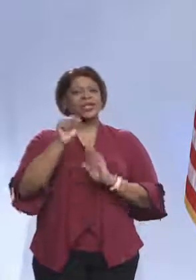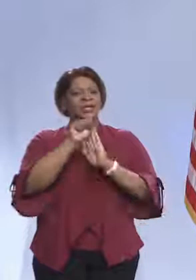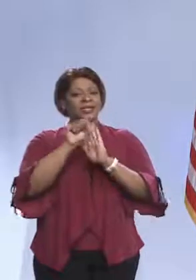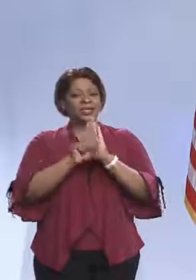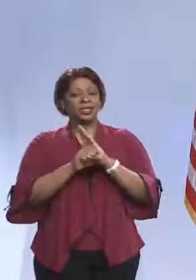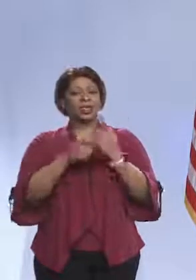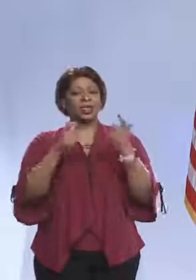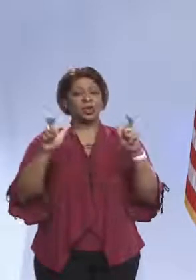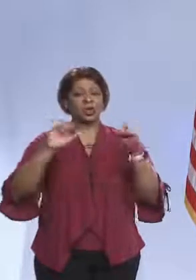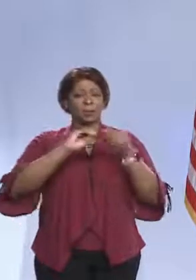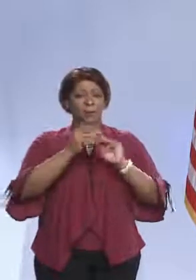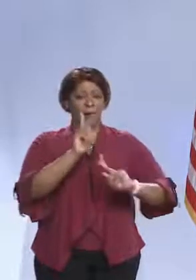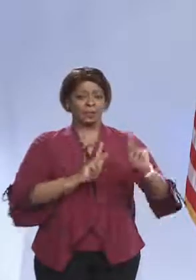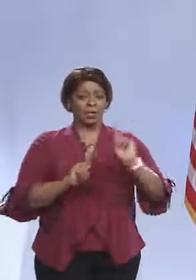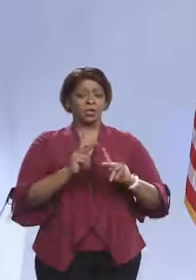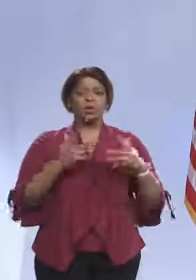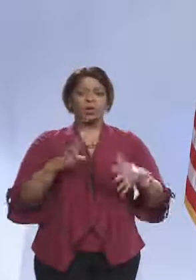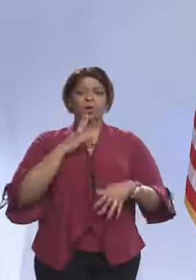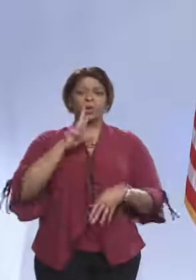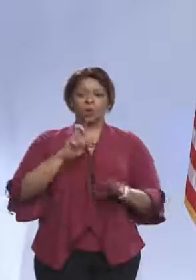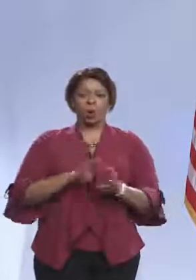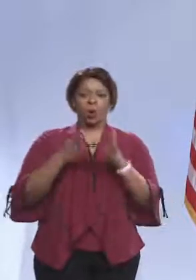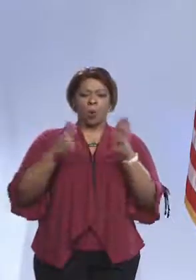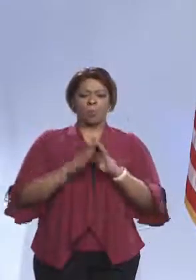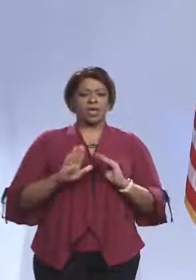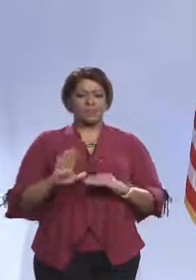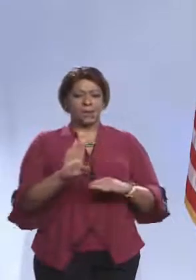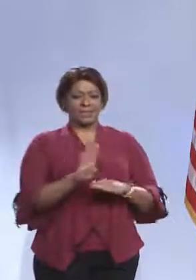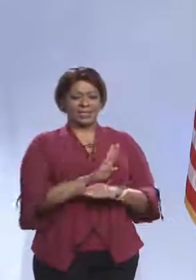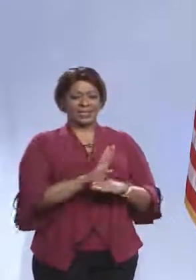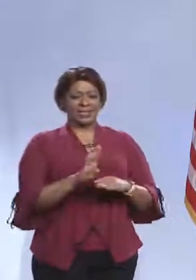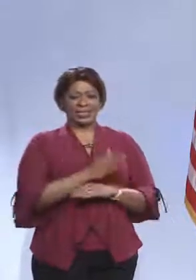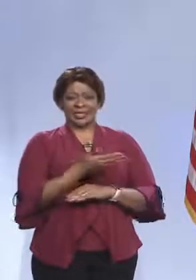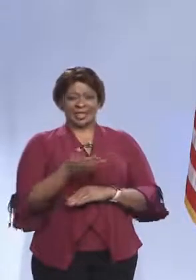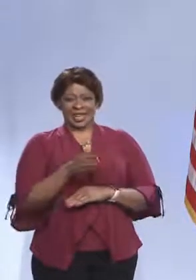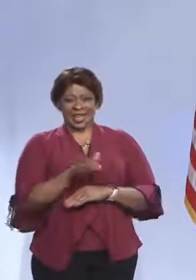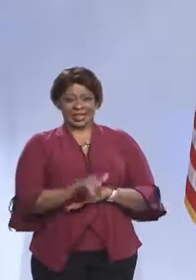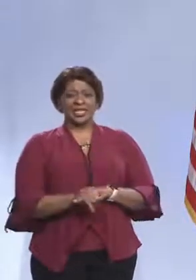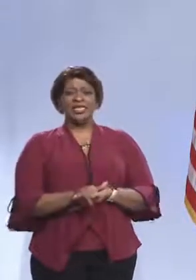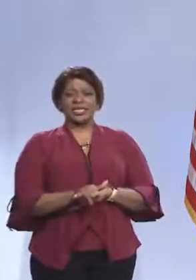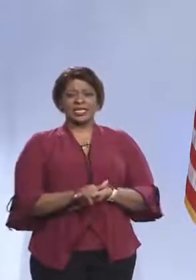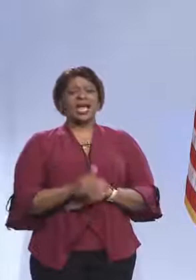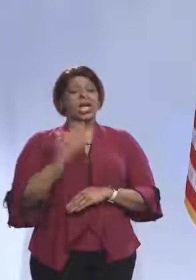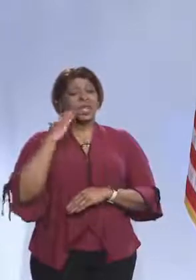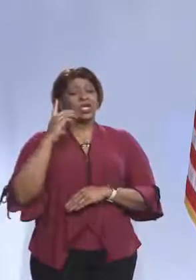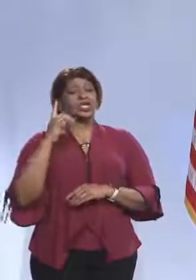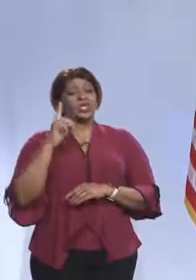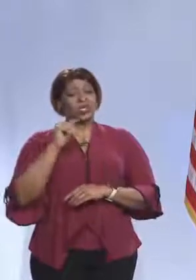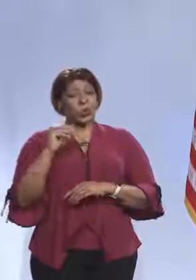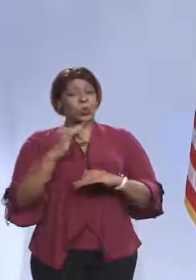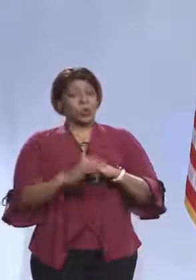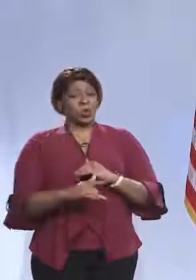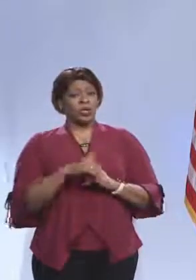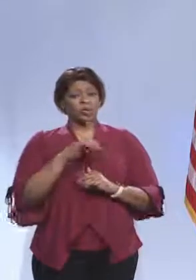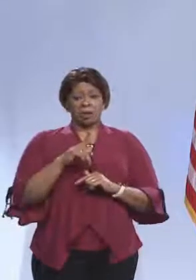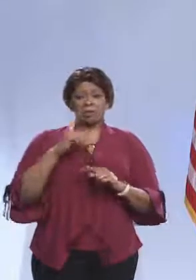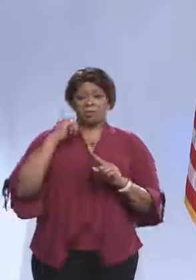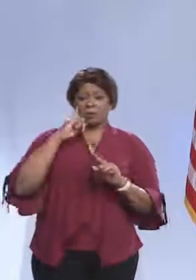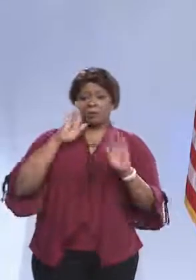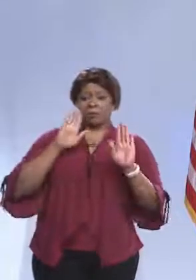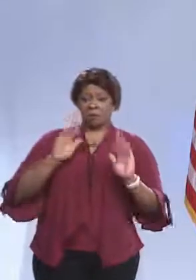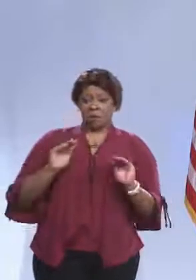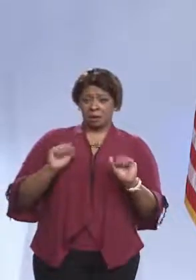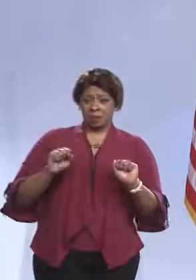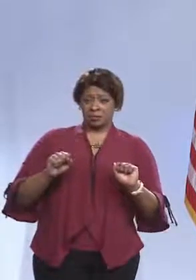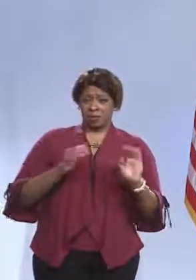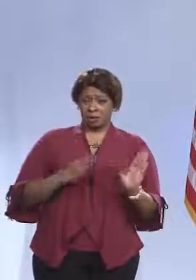larger population, are already talking about reopening businesses and stuff like that. I know it's pretty early on, but are you guys looking at a plan in place,